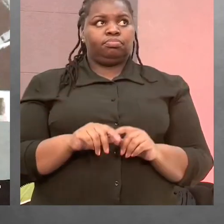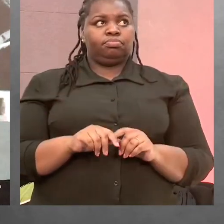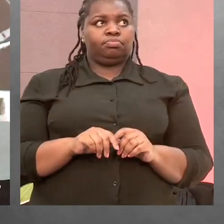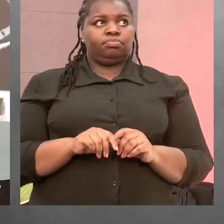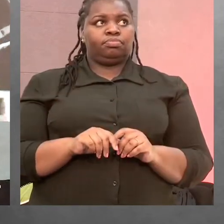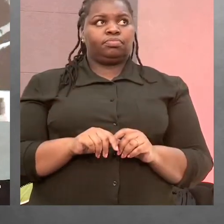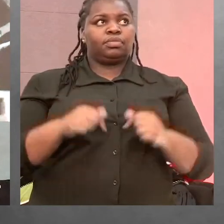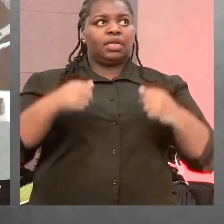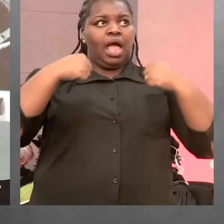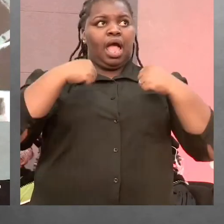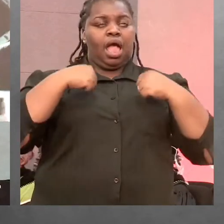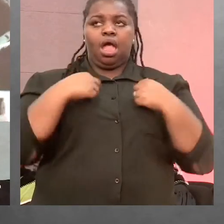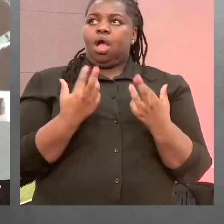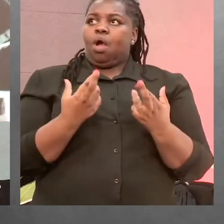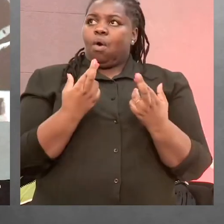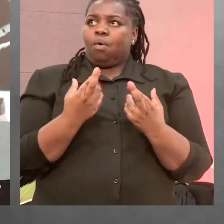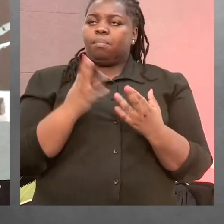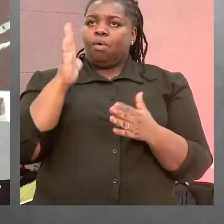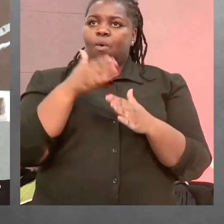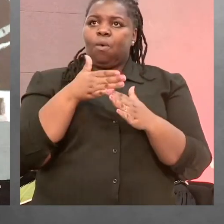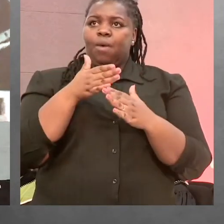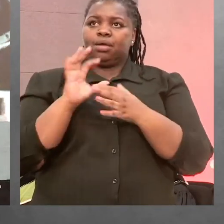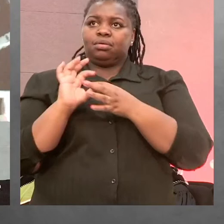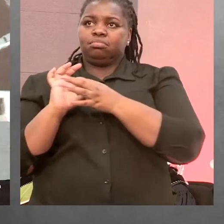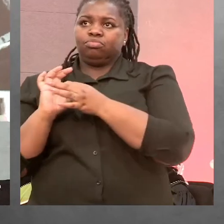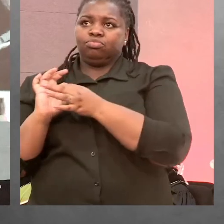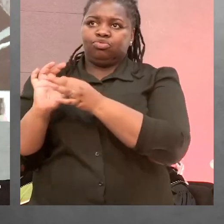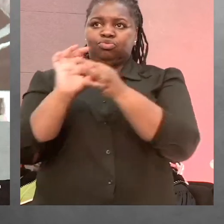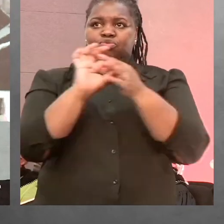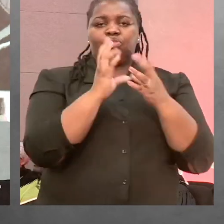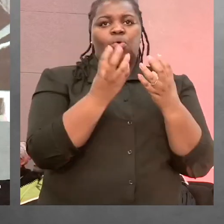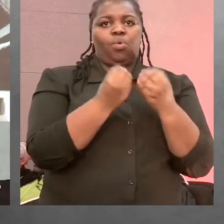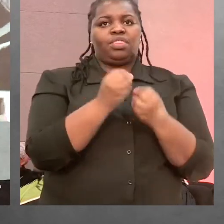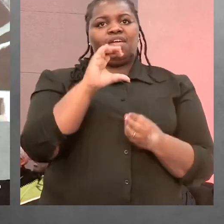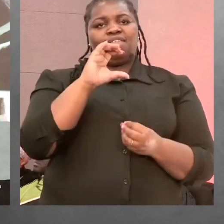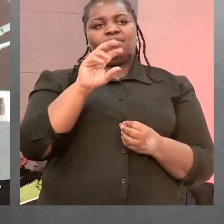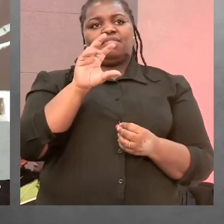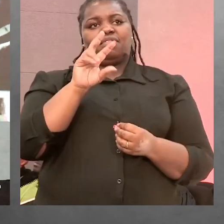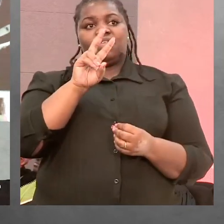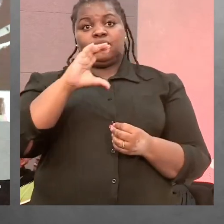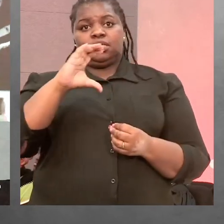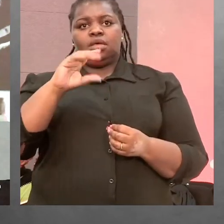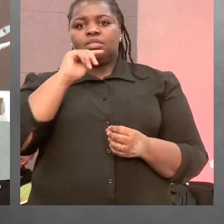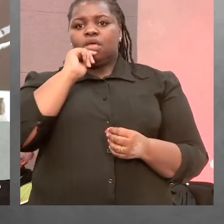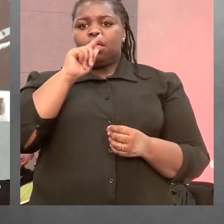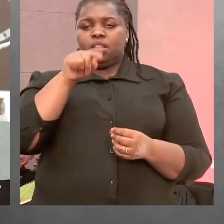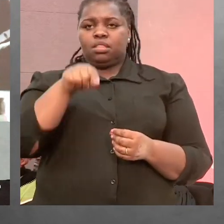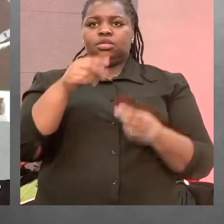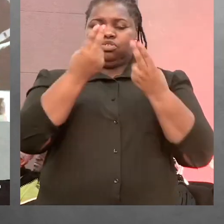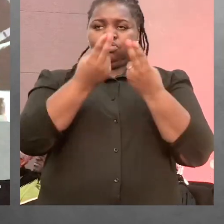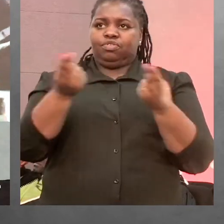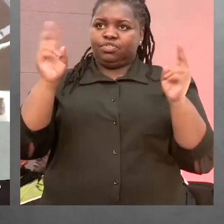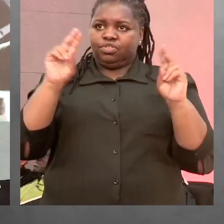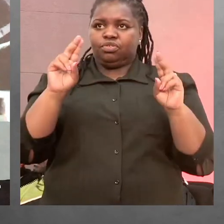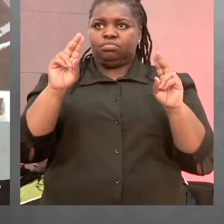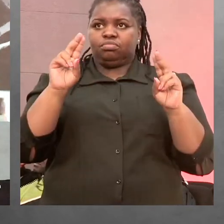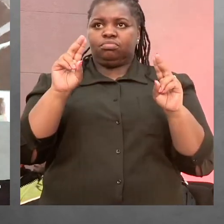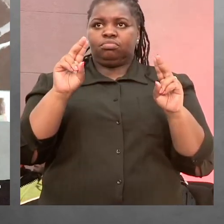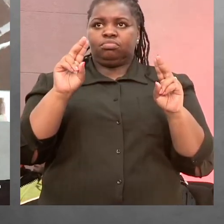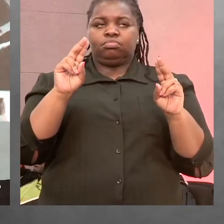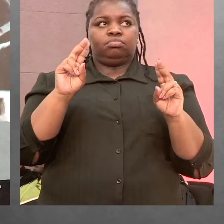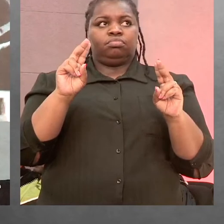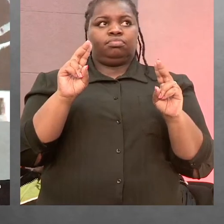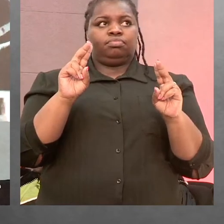So I so wish you are going to work together with the VC to make sure that this university is being ranked